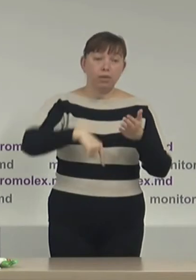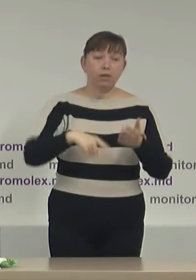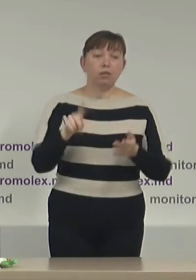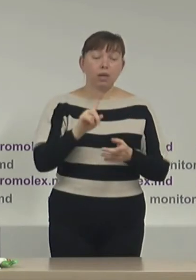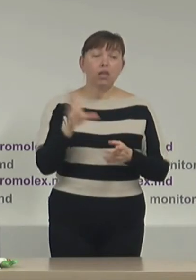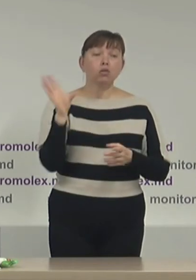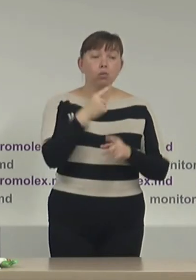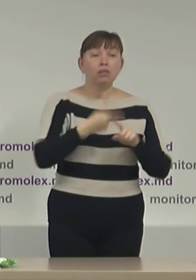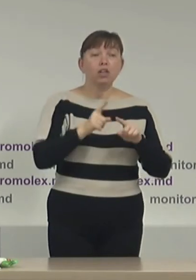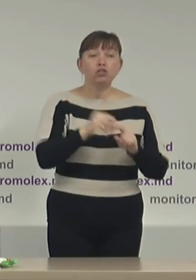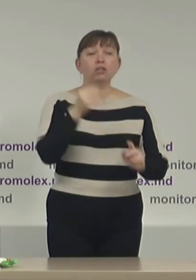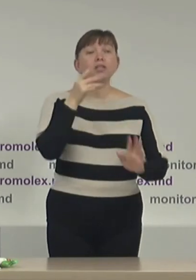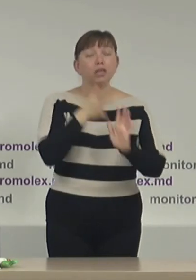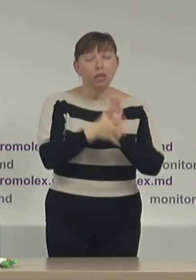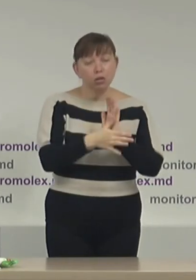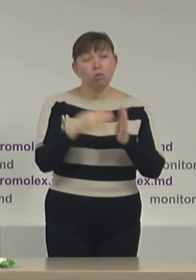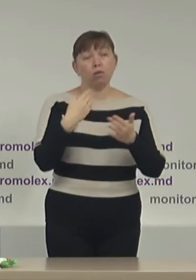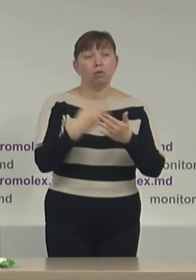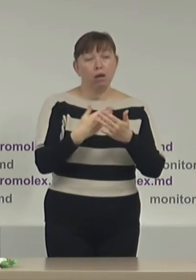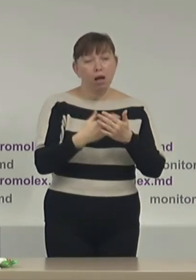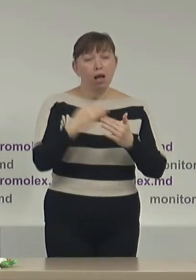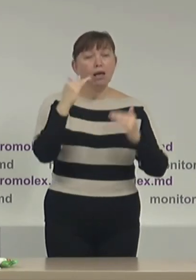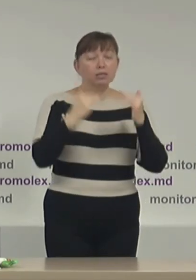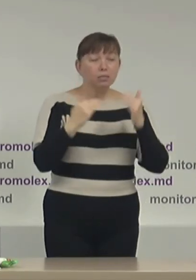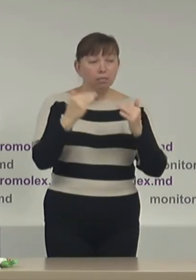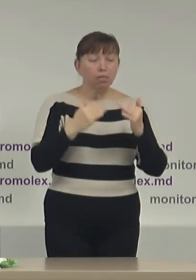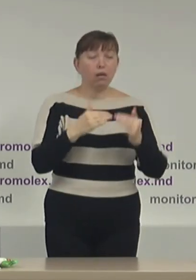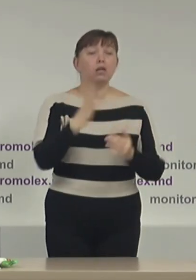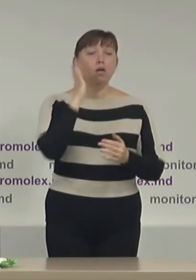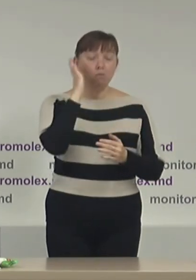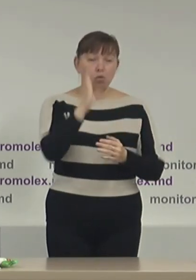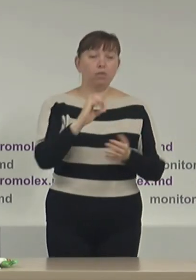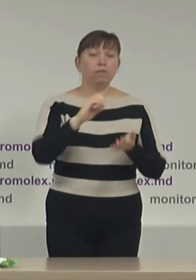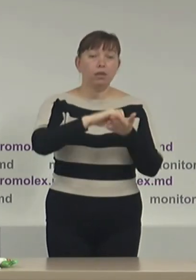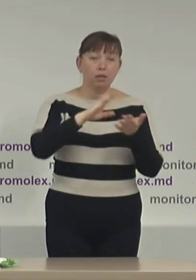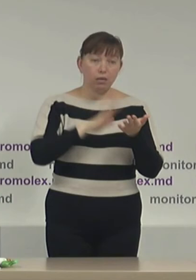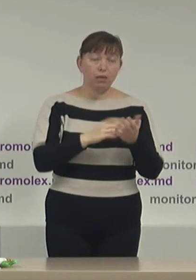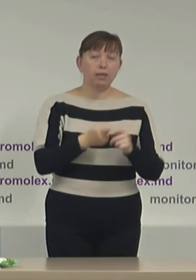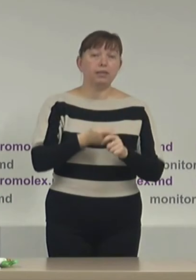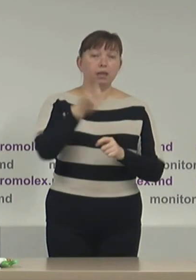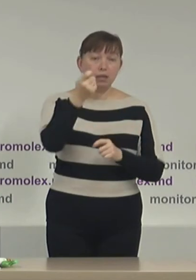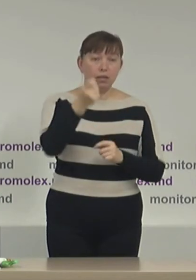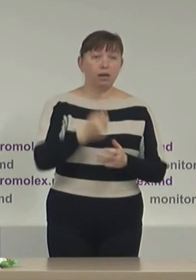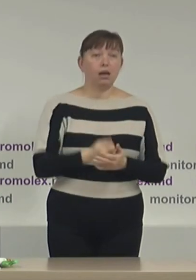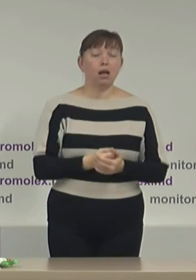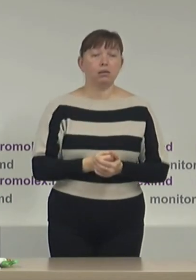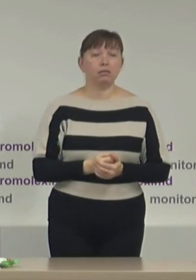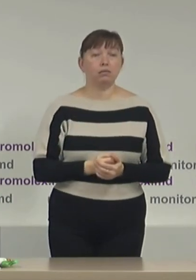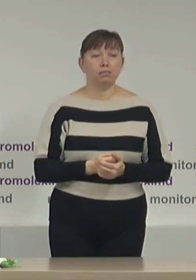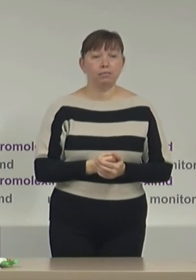We hope that all of these estimated undeclared expenses